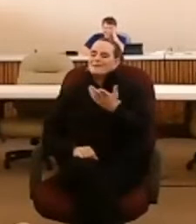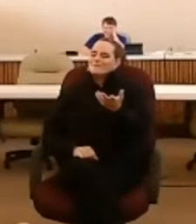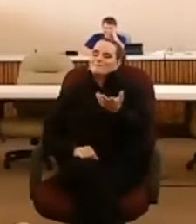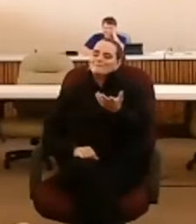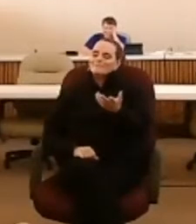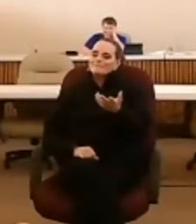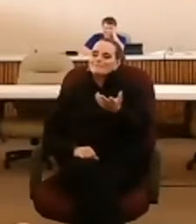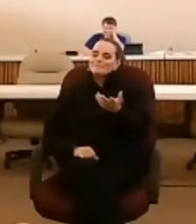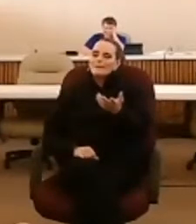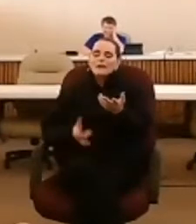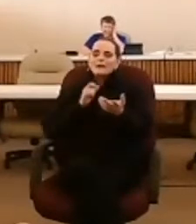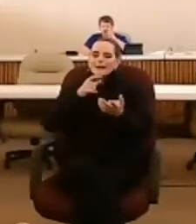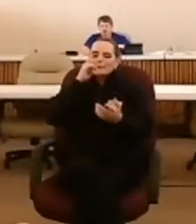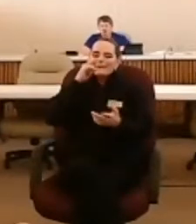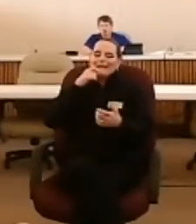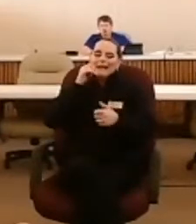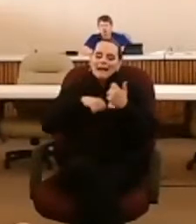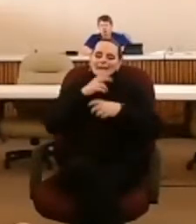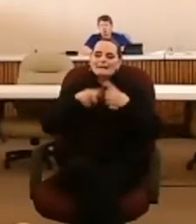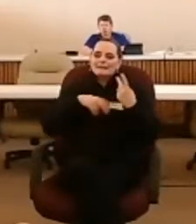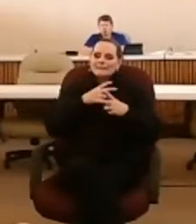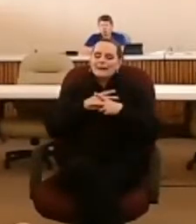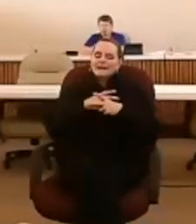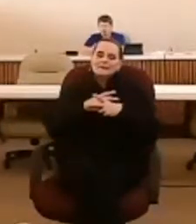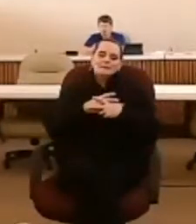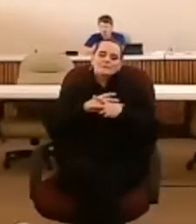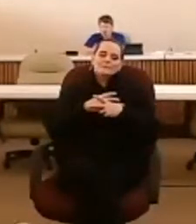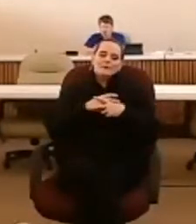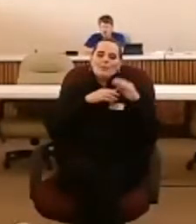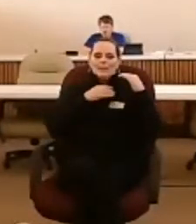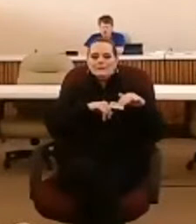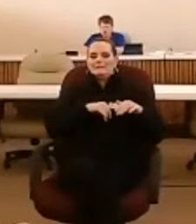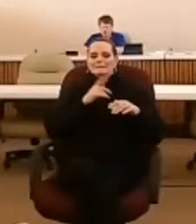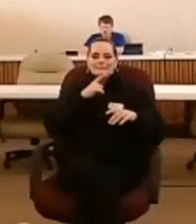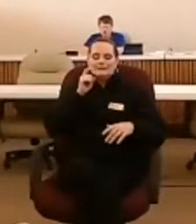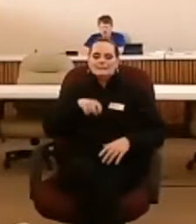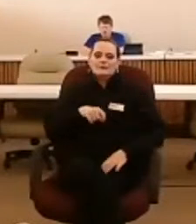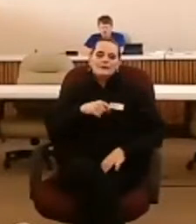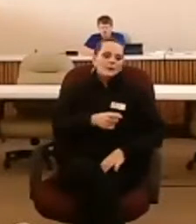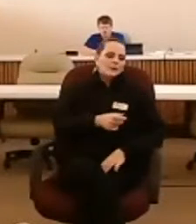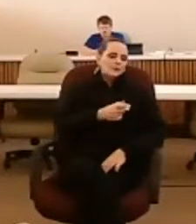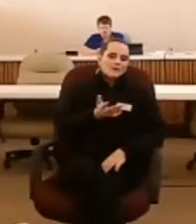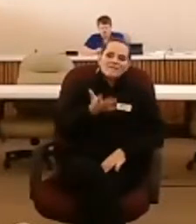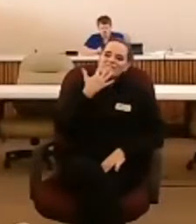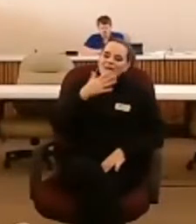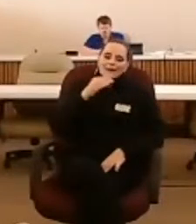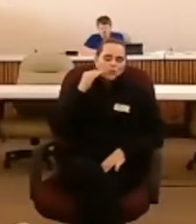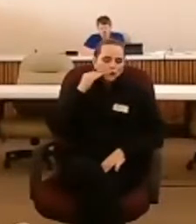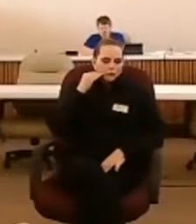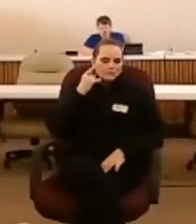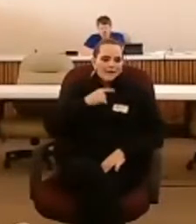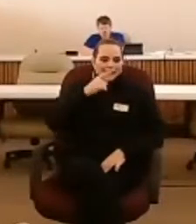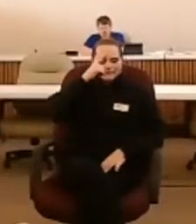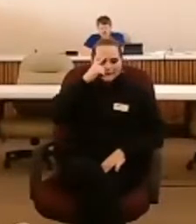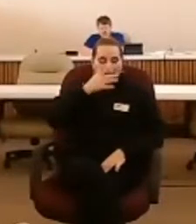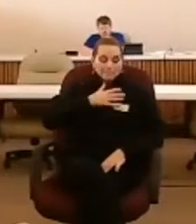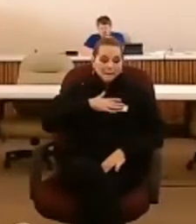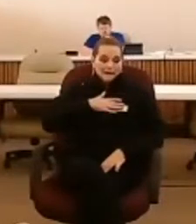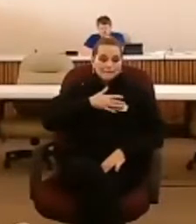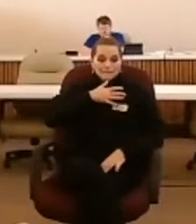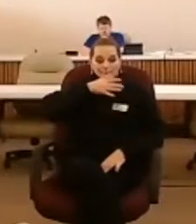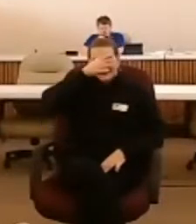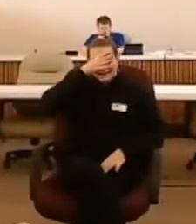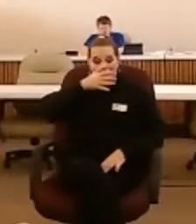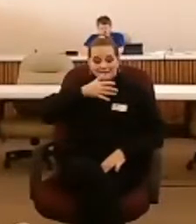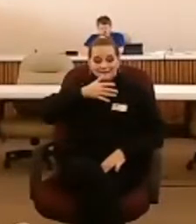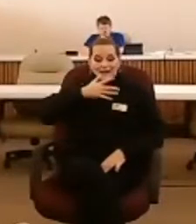don't think that any restriction is needed on Pueblo Circle. 3 of the 5 homes, I think my parents are the youngest of 3 of the 5 homes